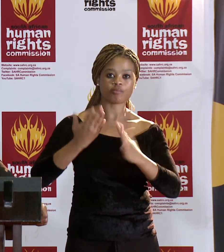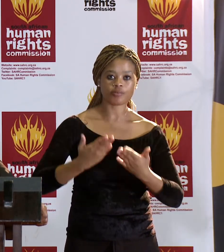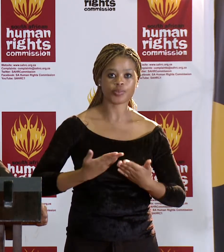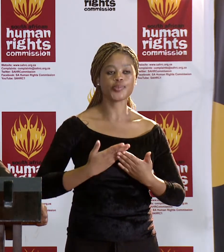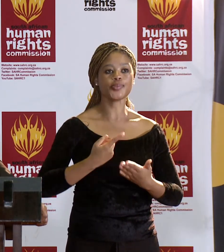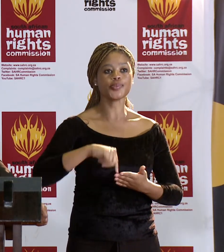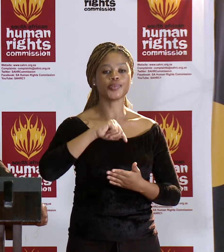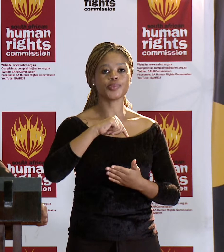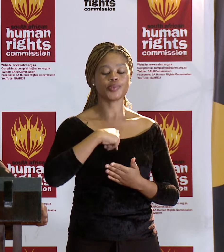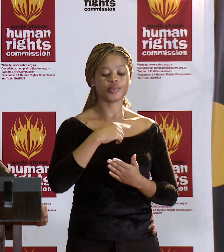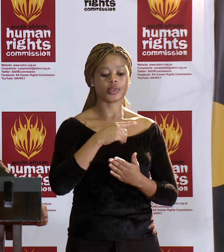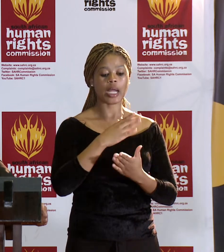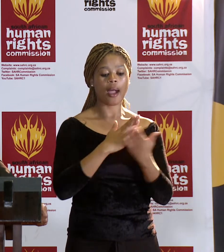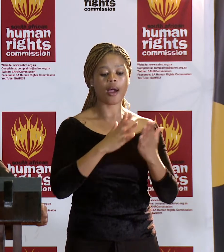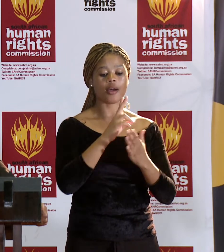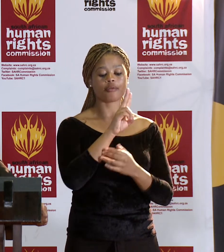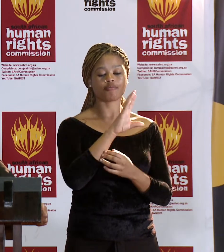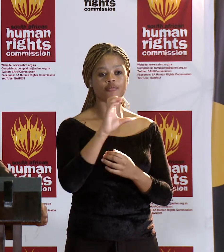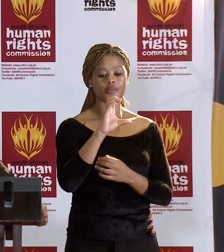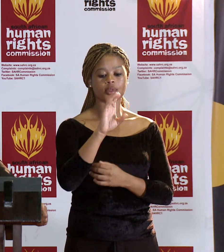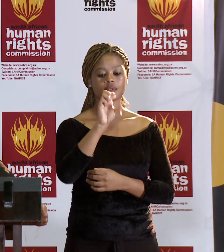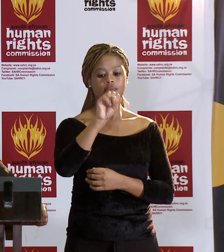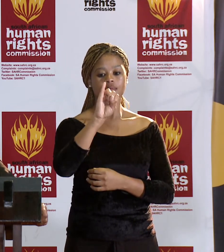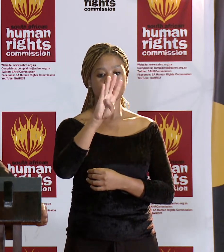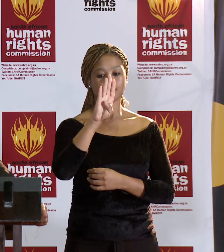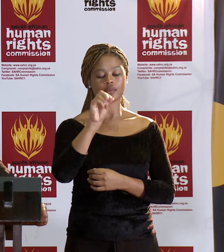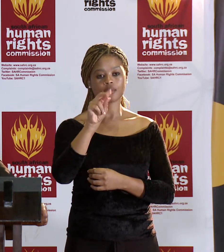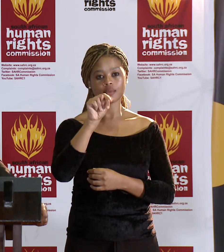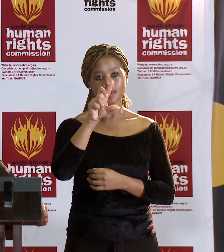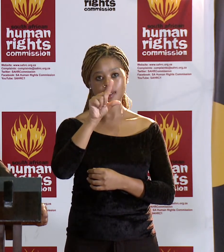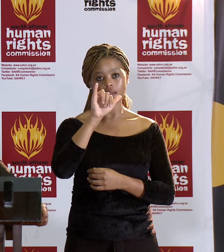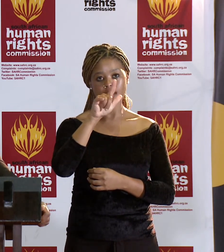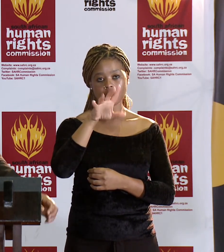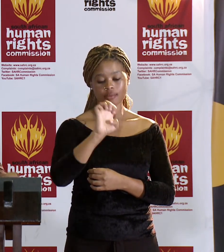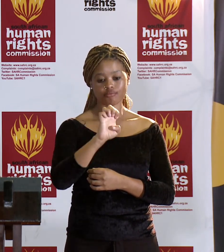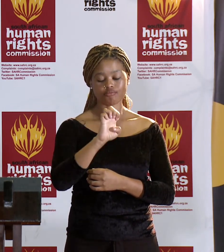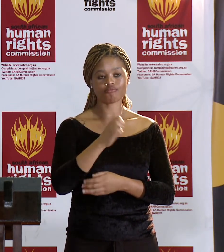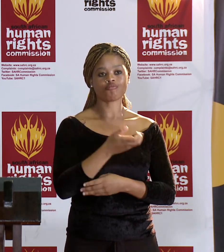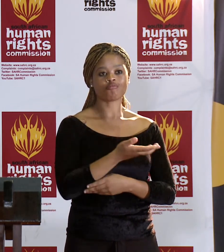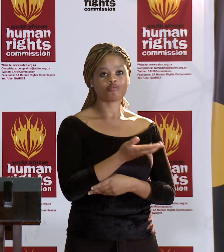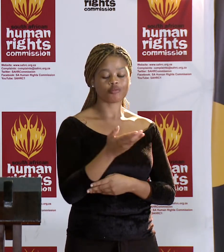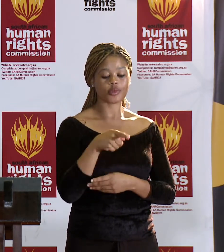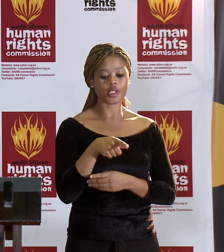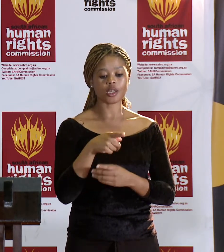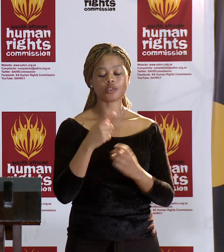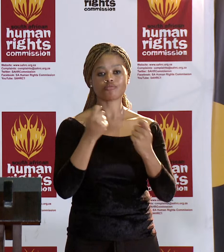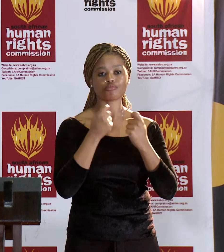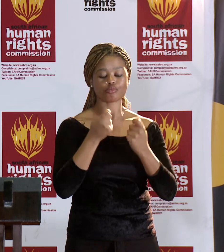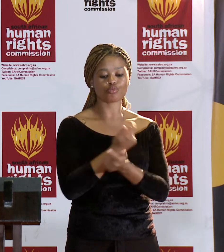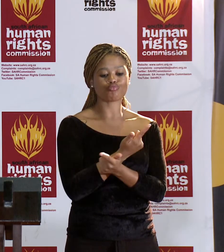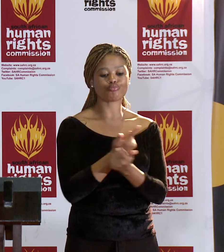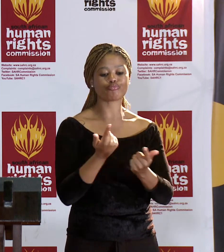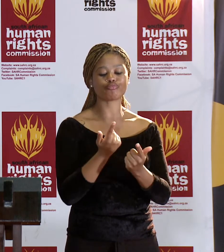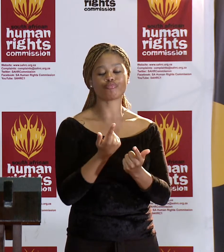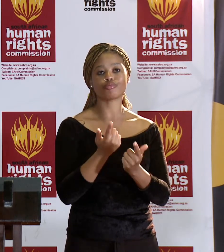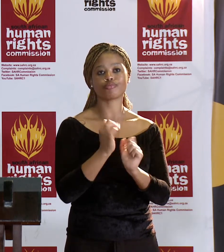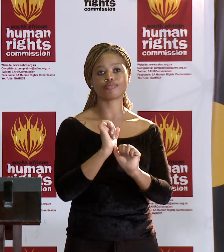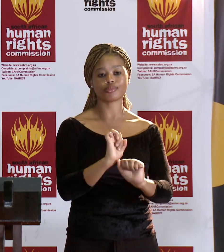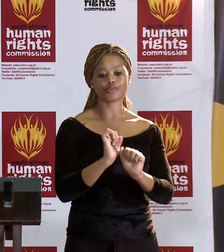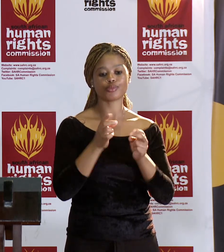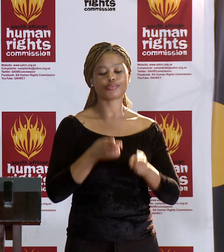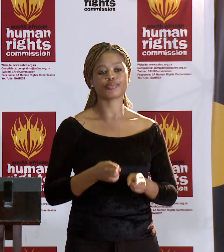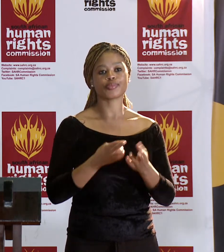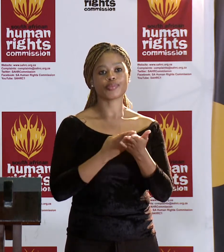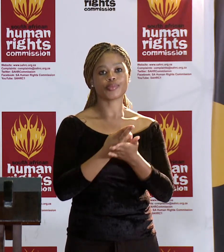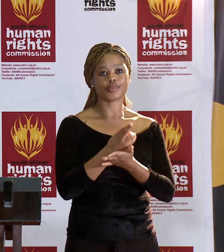on behalf of our Vice Chancellor, Prof. Sibongile Butwa, to you on the occasion of the launch of the Human